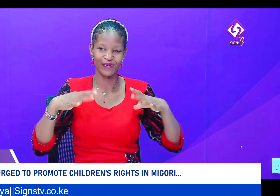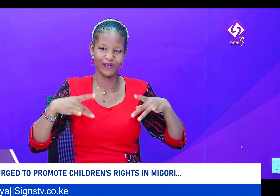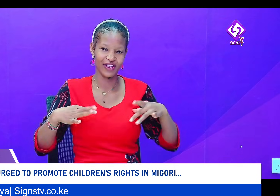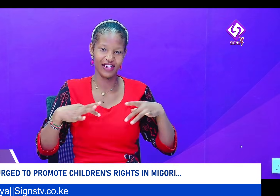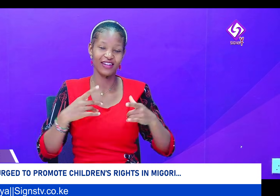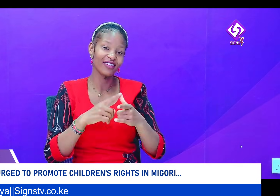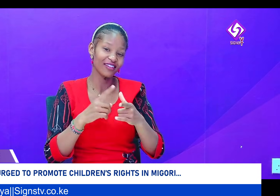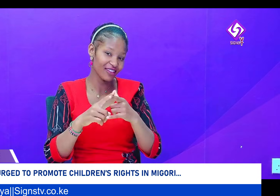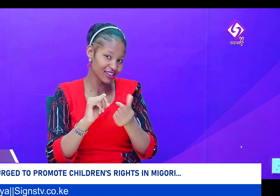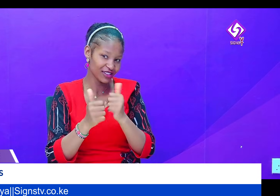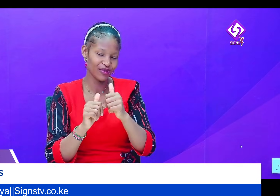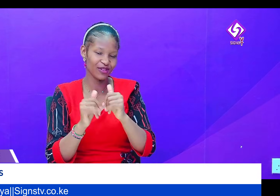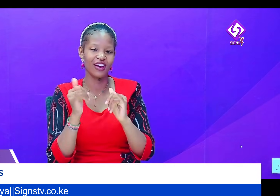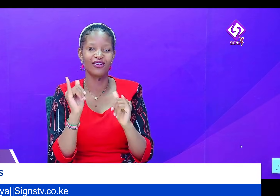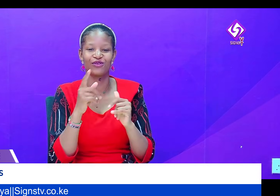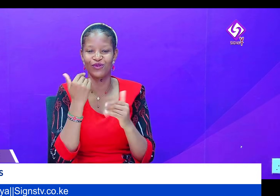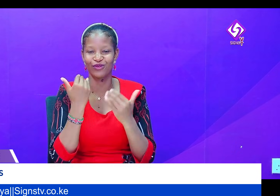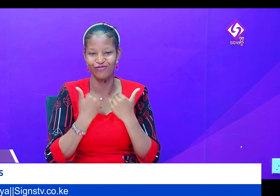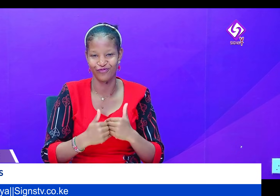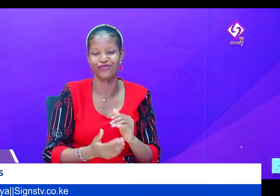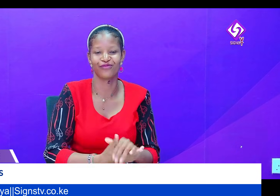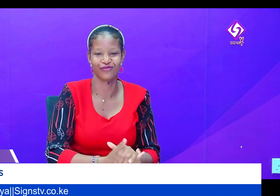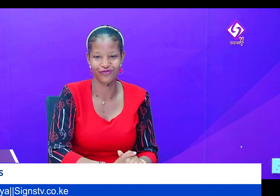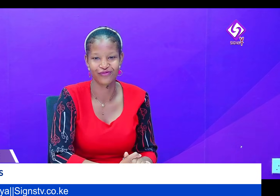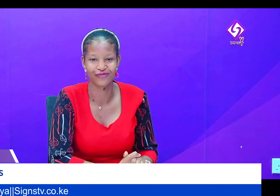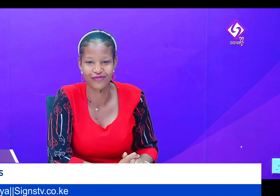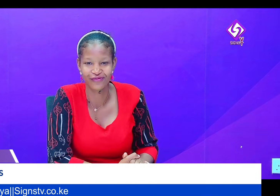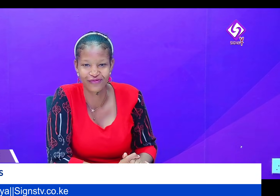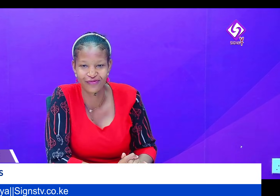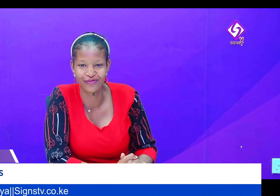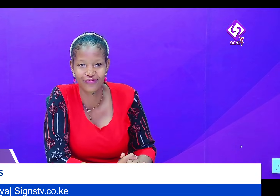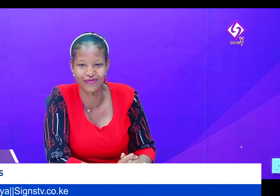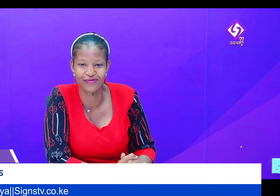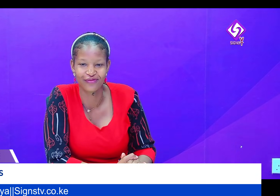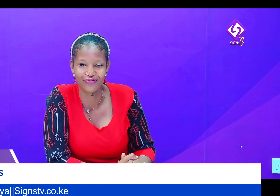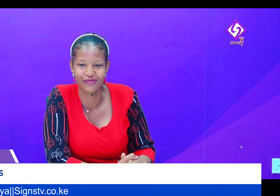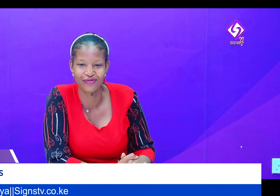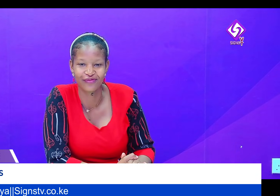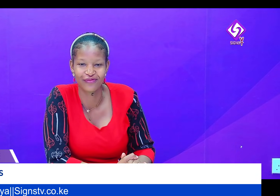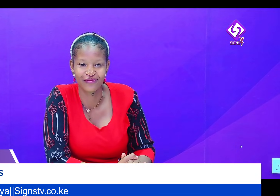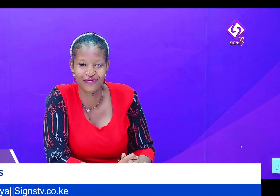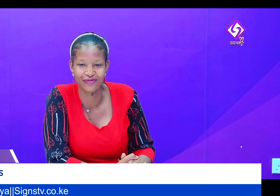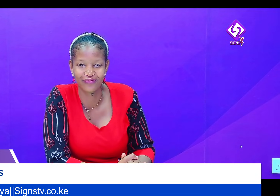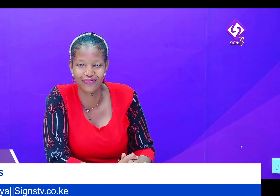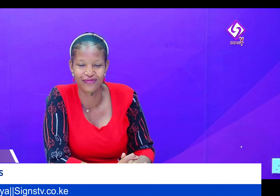And with that, we come to the end of our news. We'll be back after this commercial break with sports news. Stay tuned.